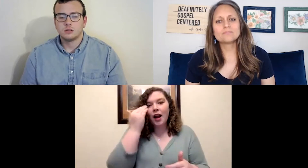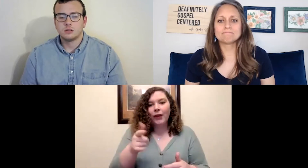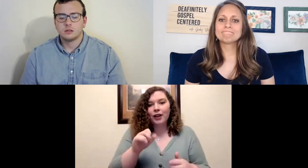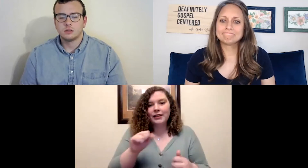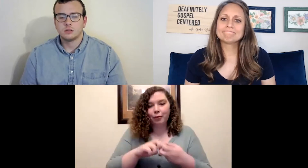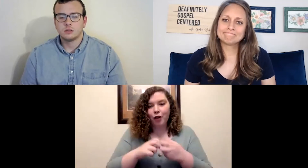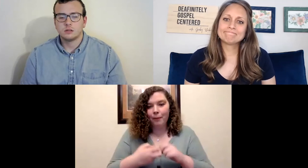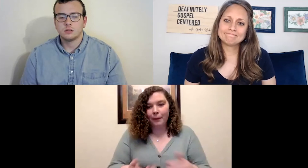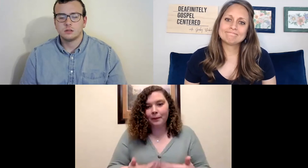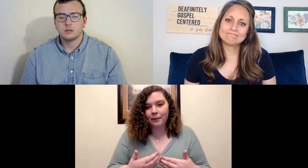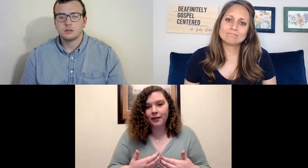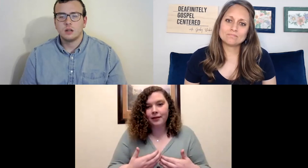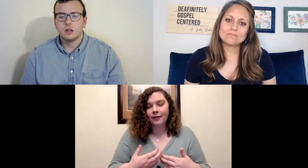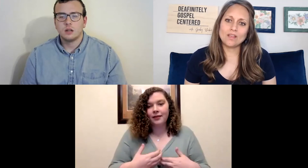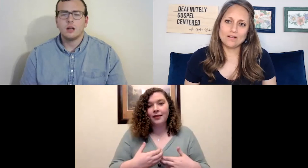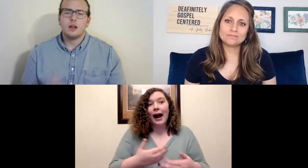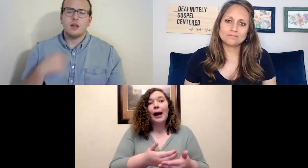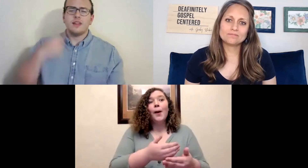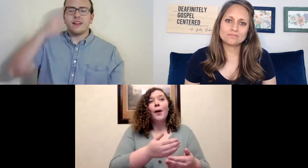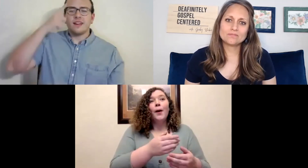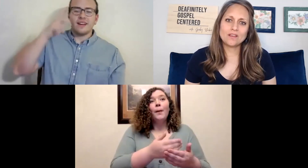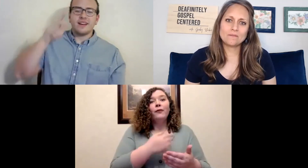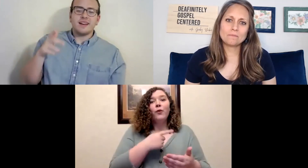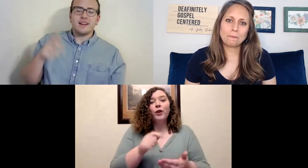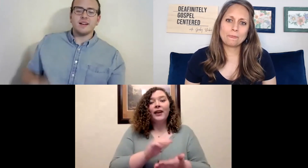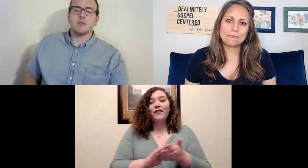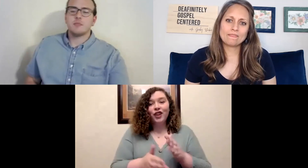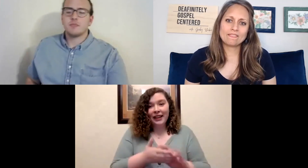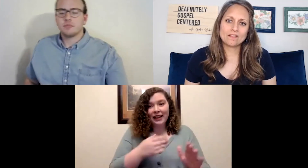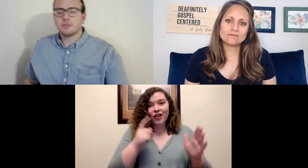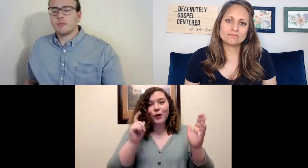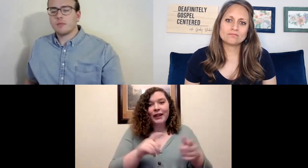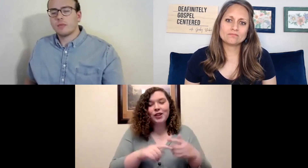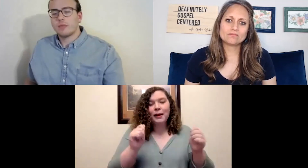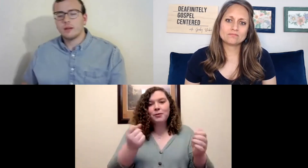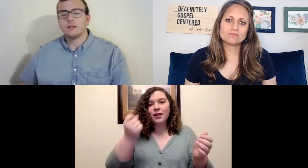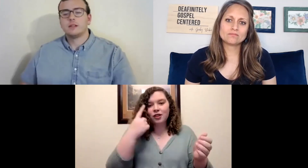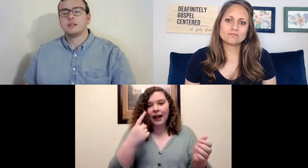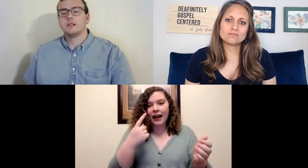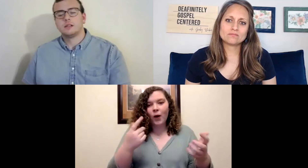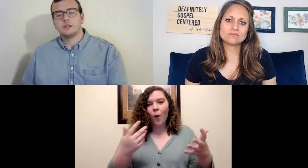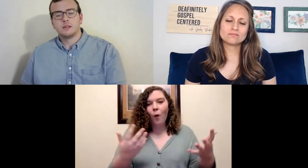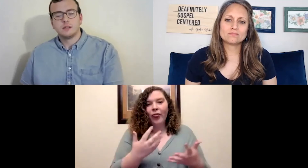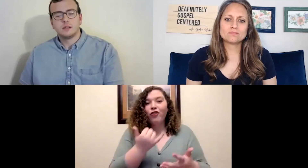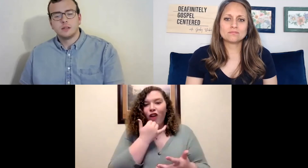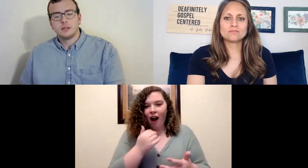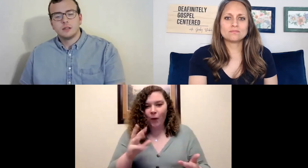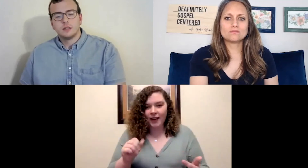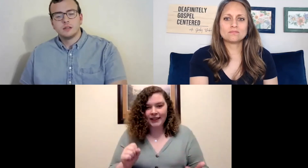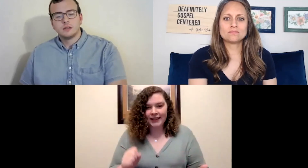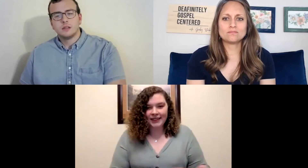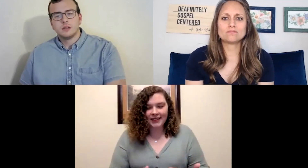not talking about it, how is your sibling going to know that there's a problem? I think a lot of the time people, before you forgive, you need to be